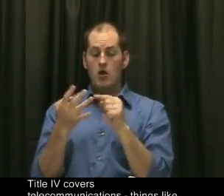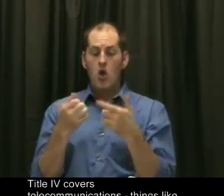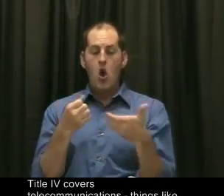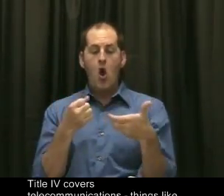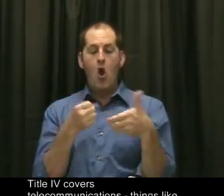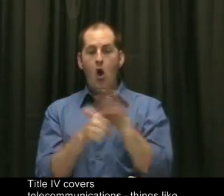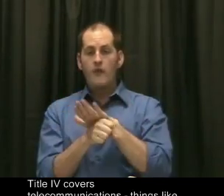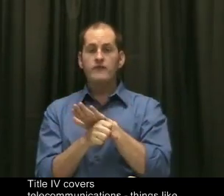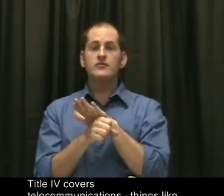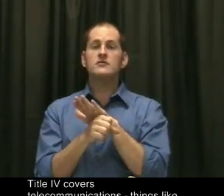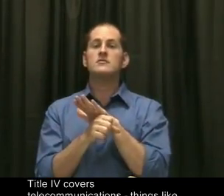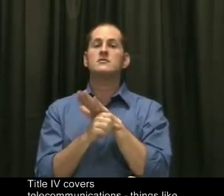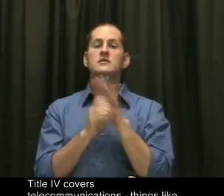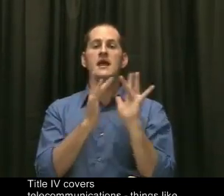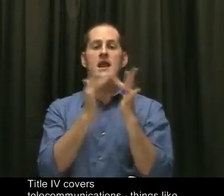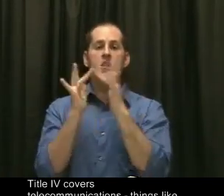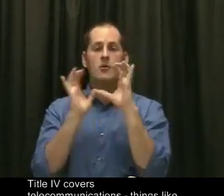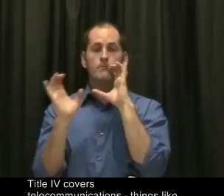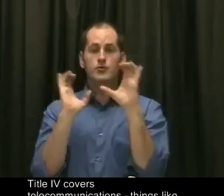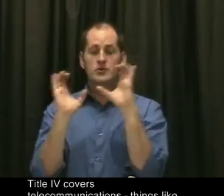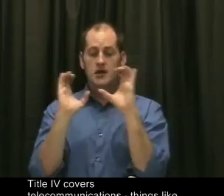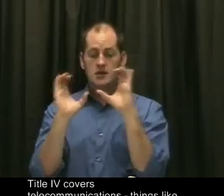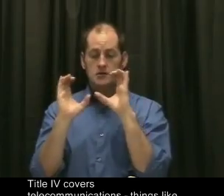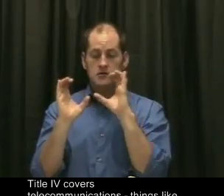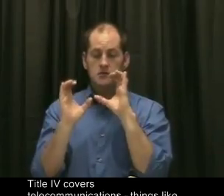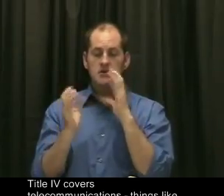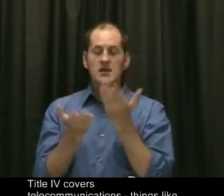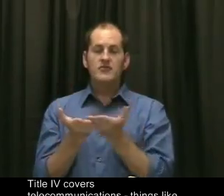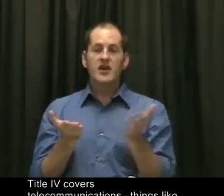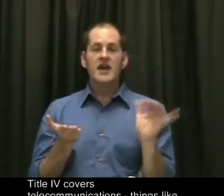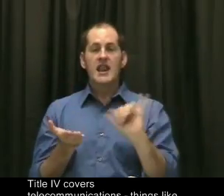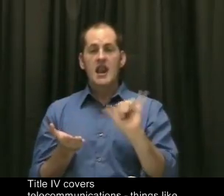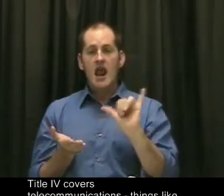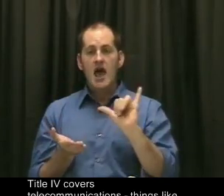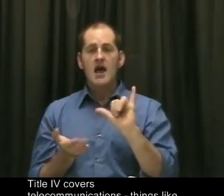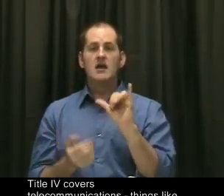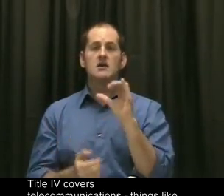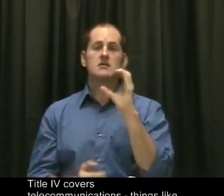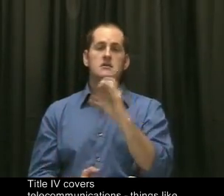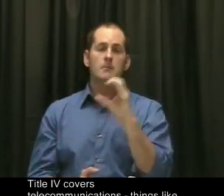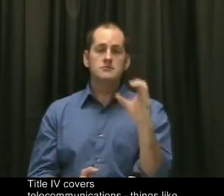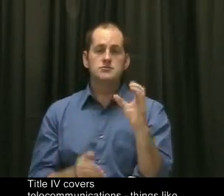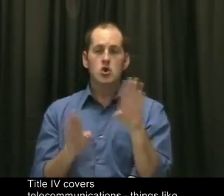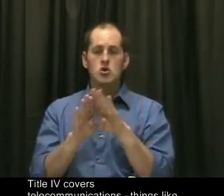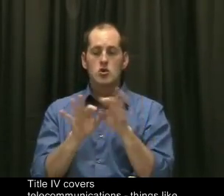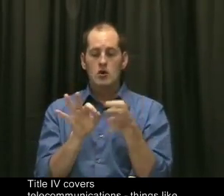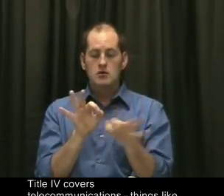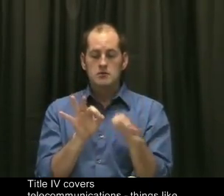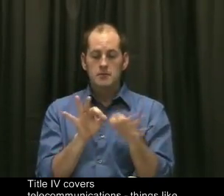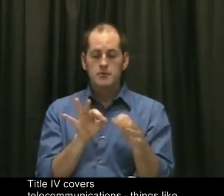Title IV covers telecommunications, things like closed captioning,